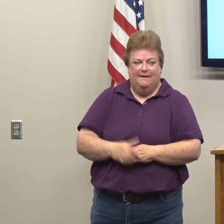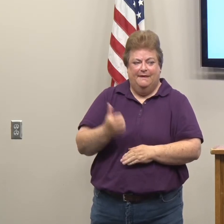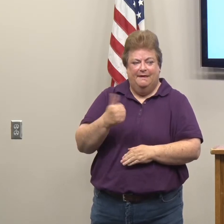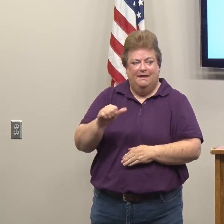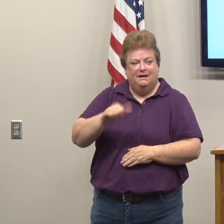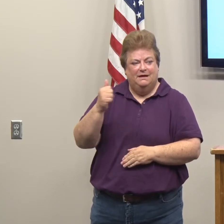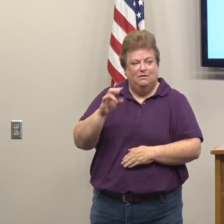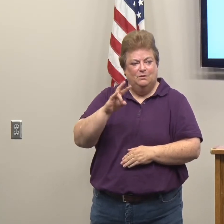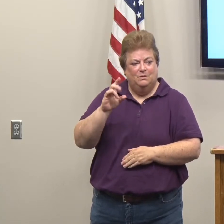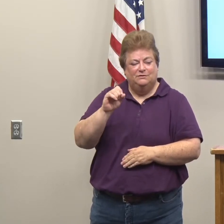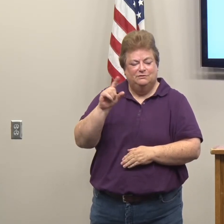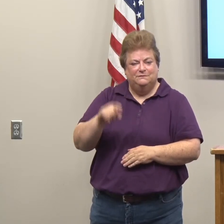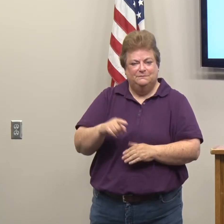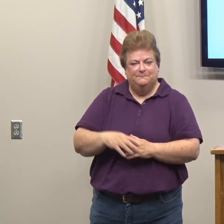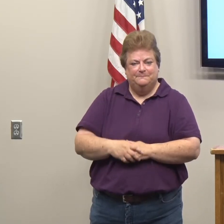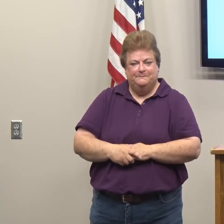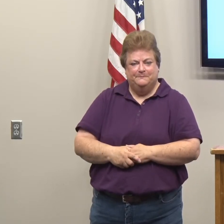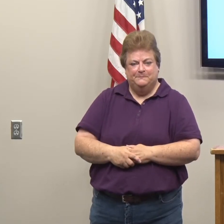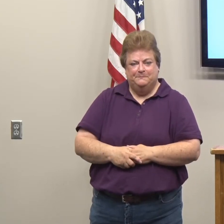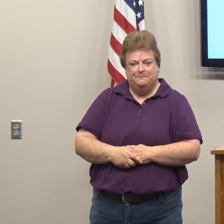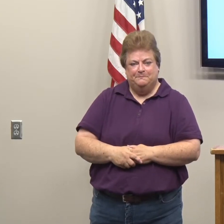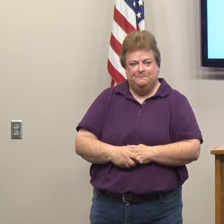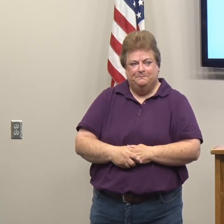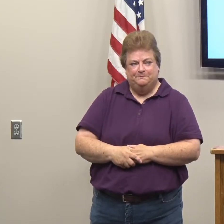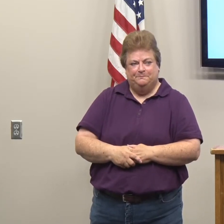Other questions?